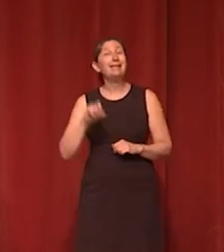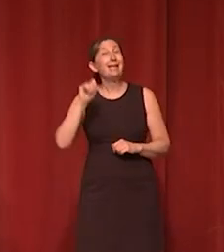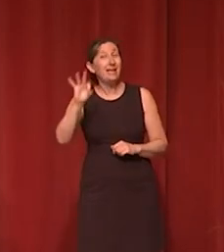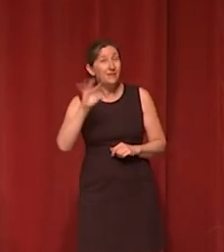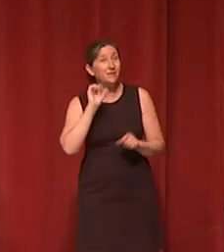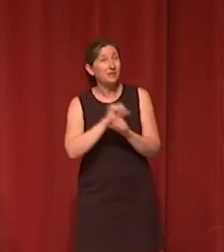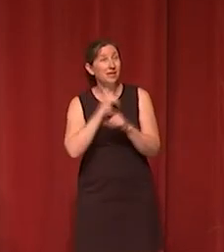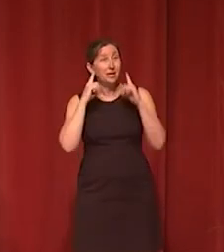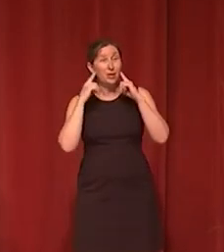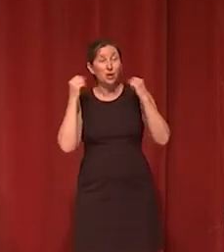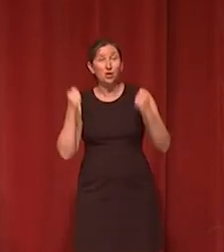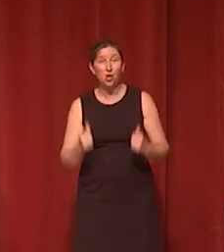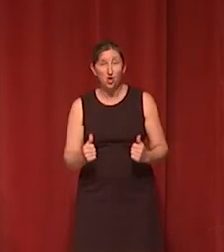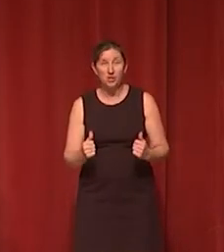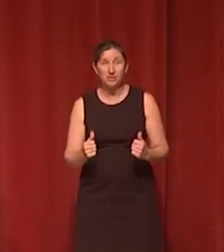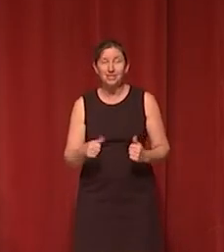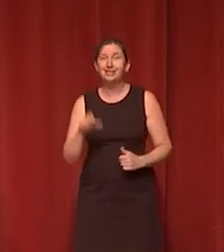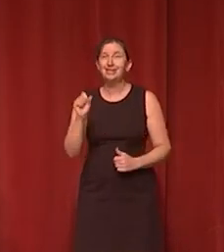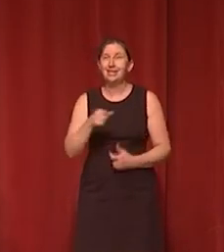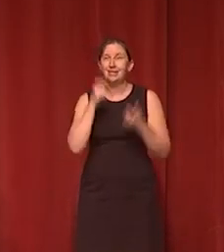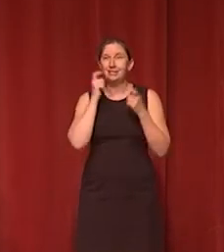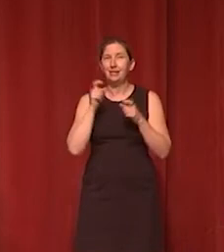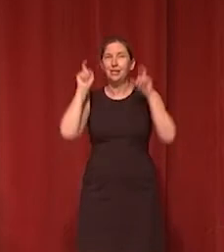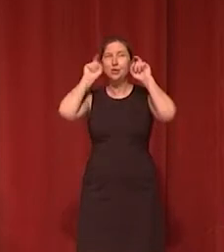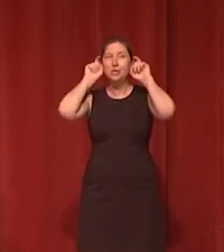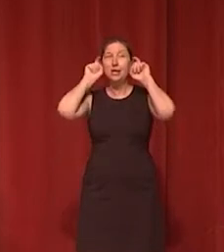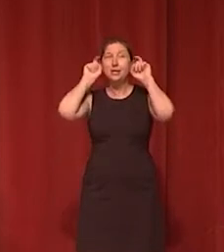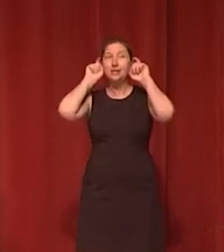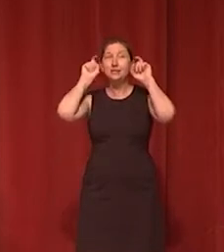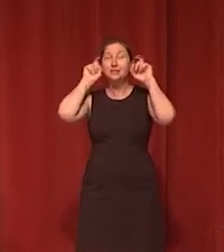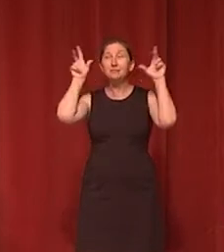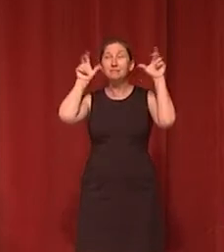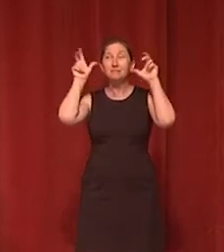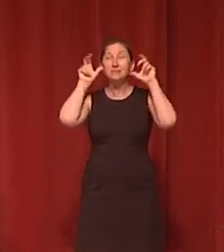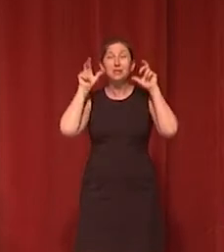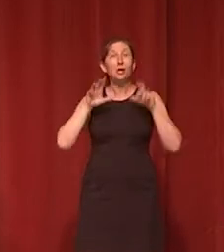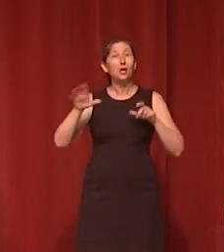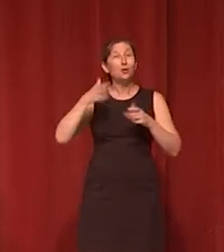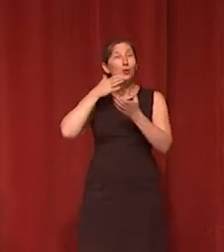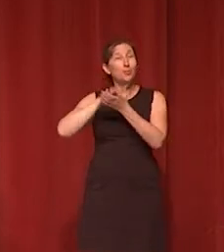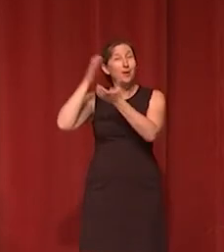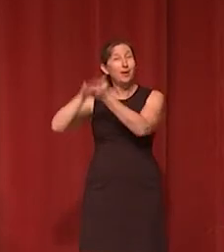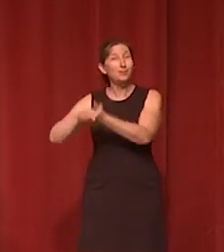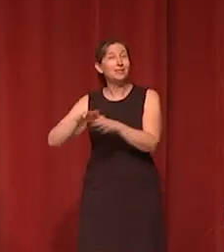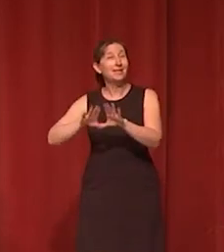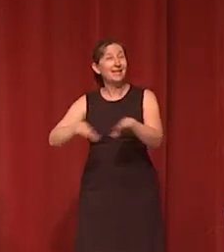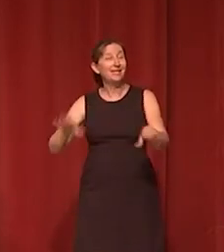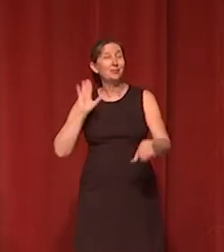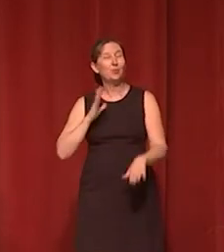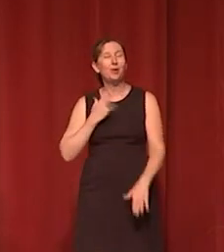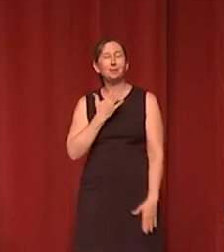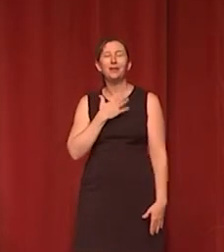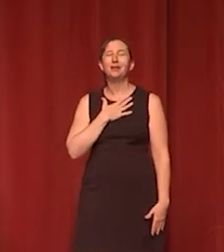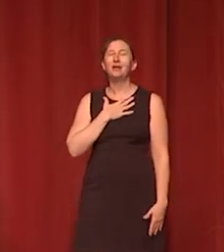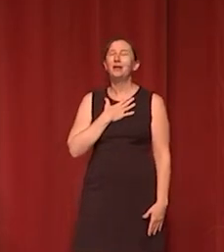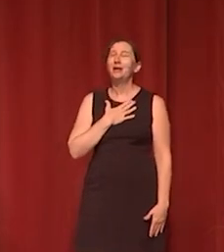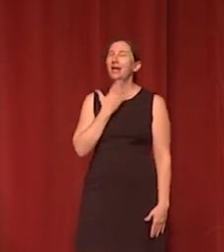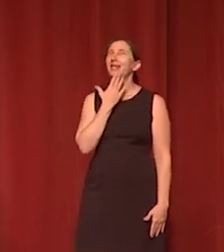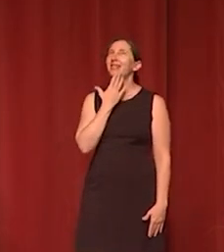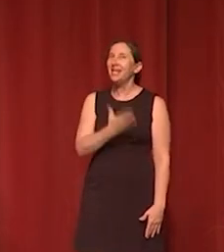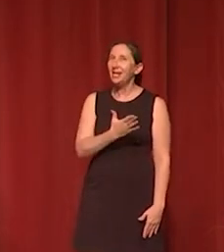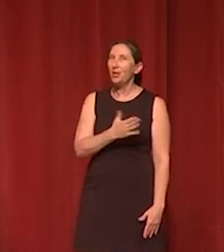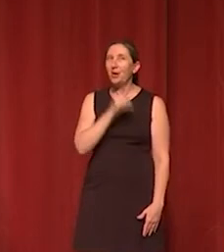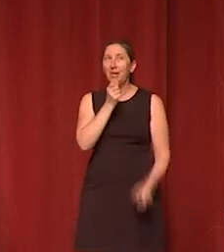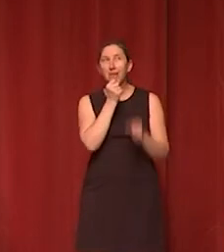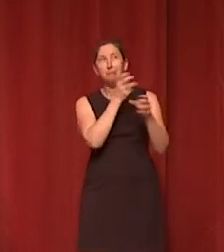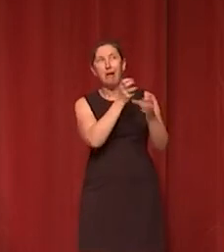aids, your partner will appreciate it, your spouse will appreciate it more, your children will appreciate it. But it does, it